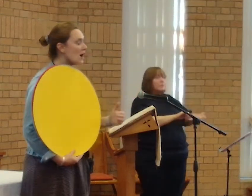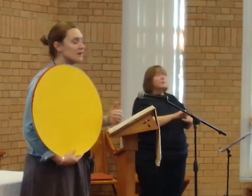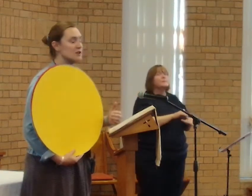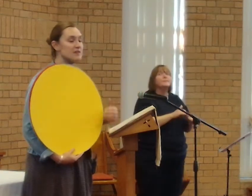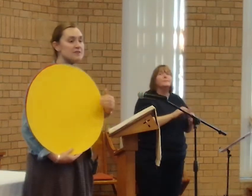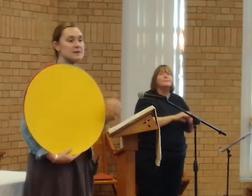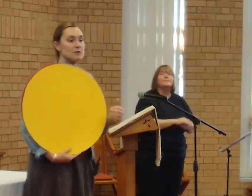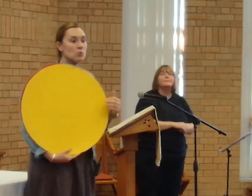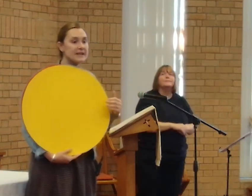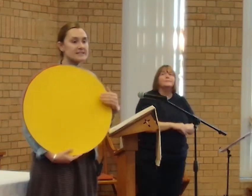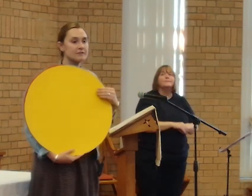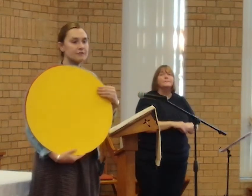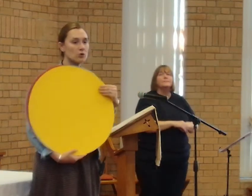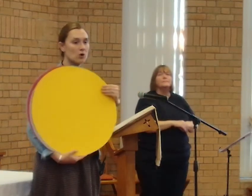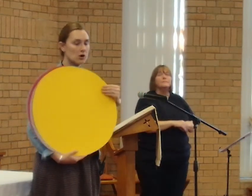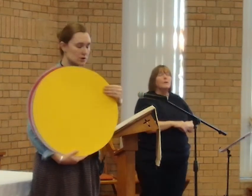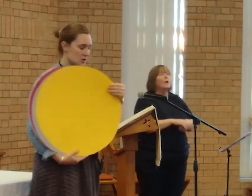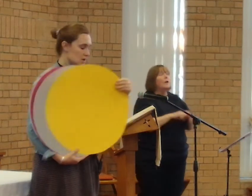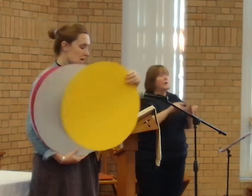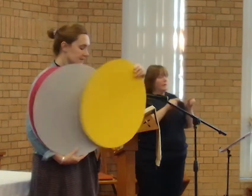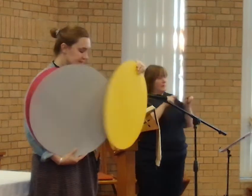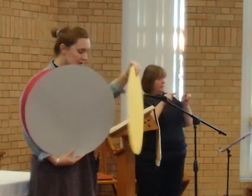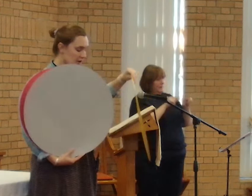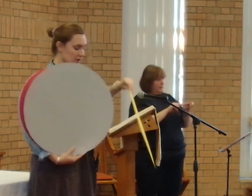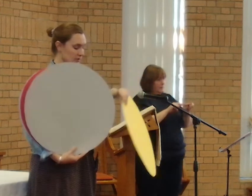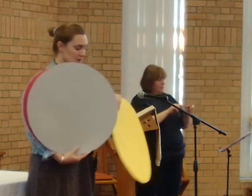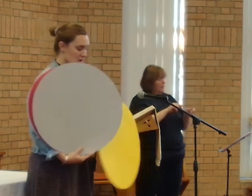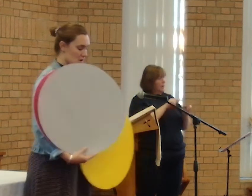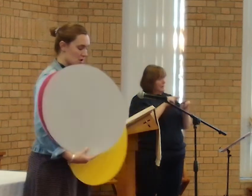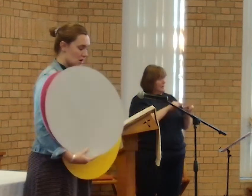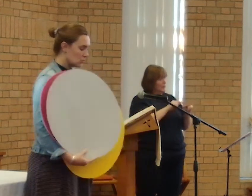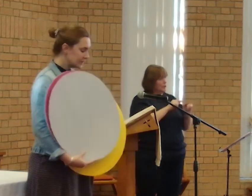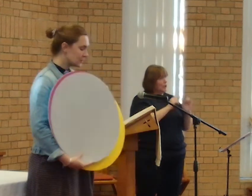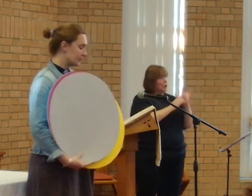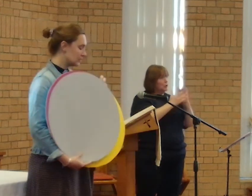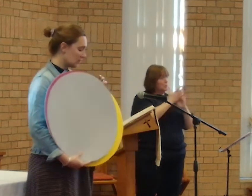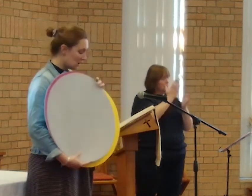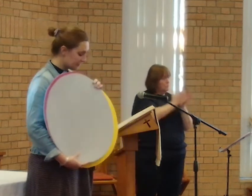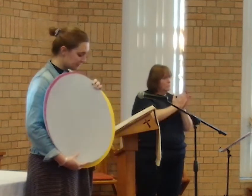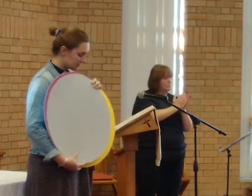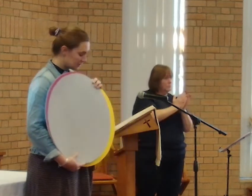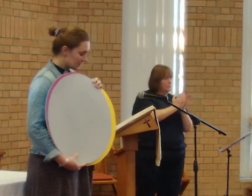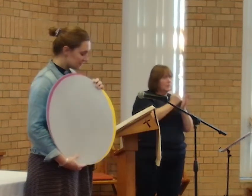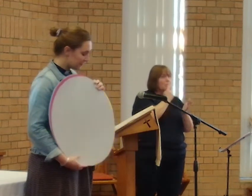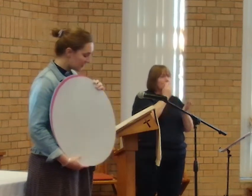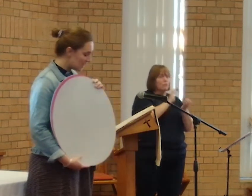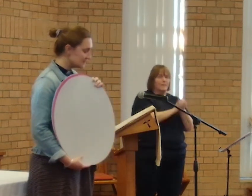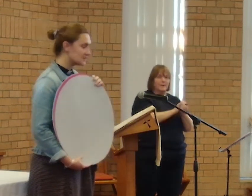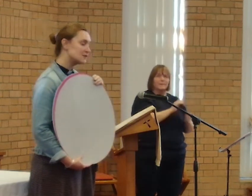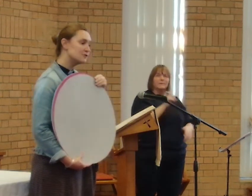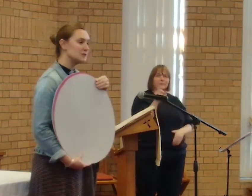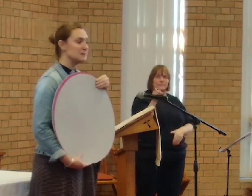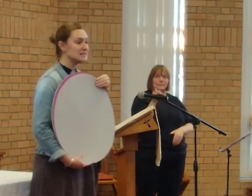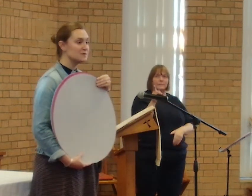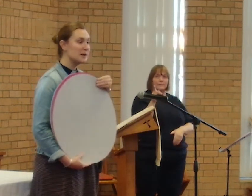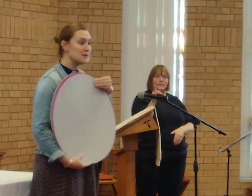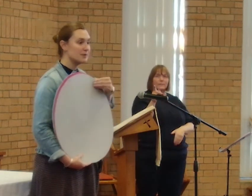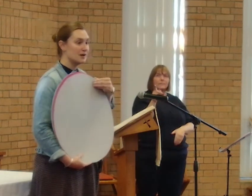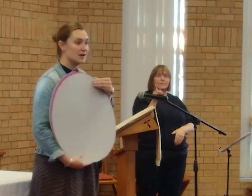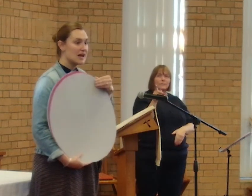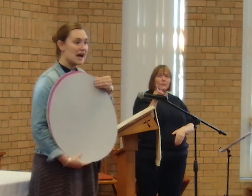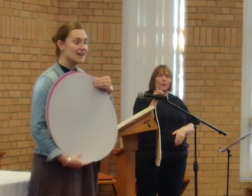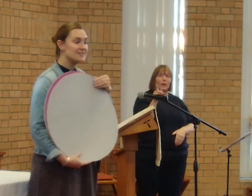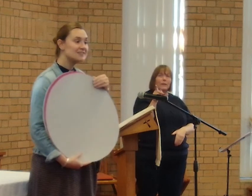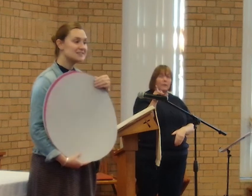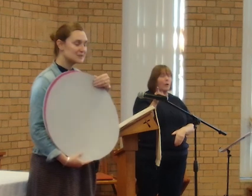the one who they've been waiting for. And so, I went to Hobbycraft to find a silvery piece of